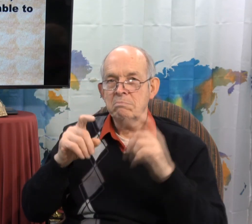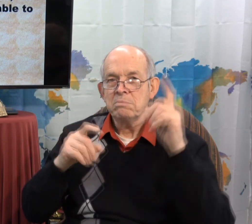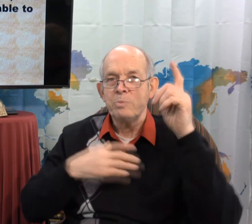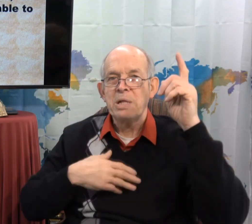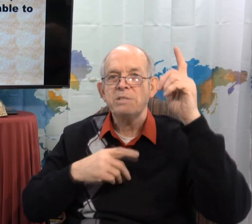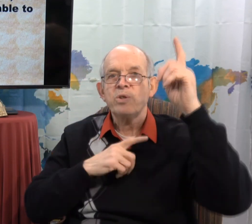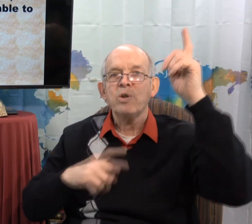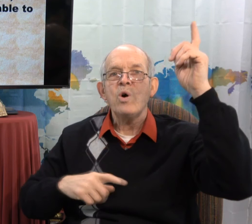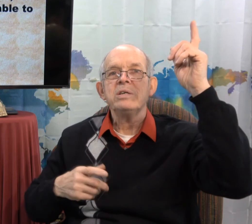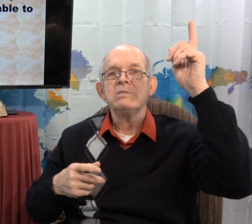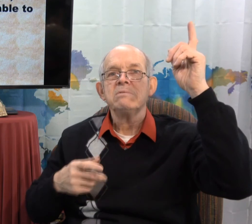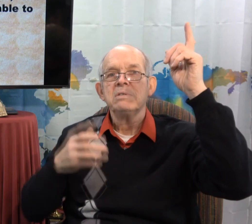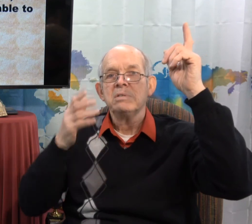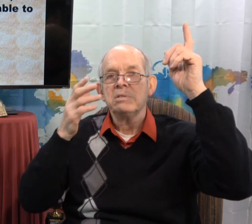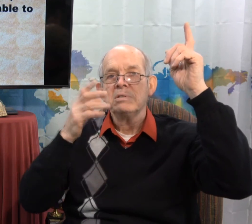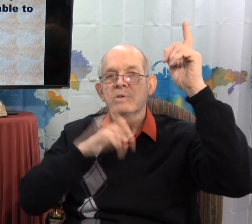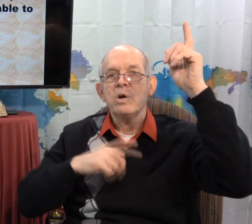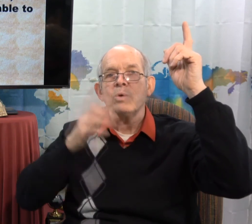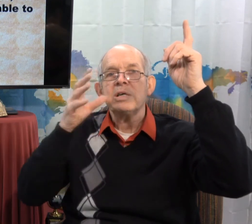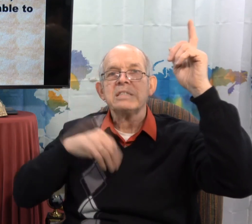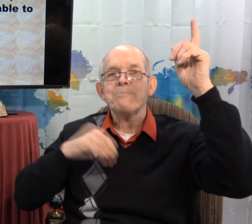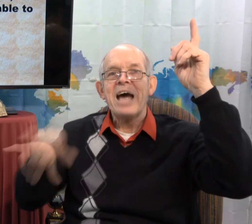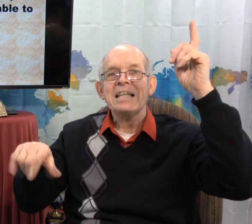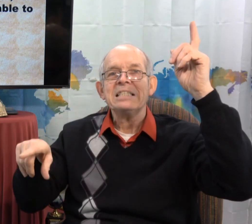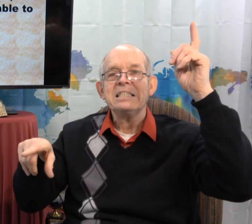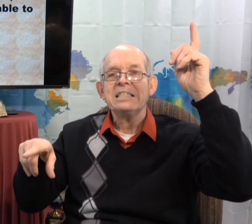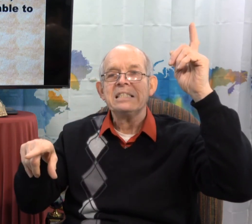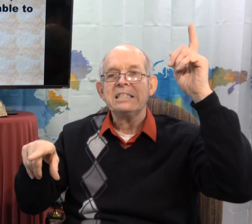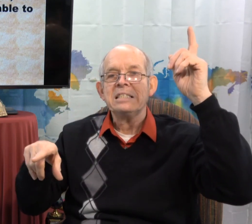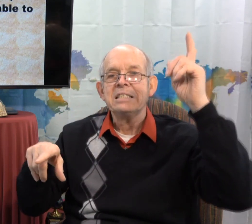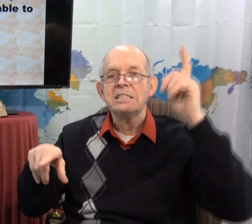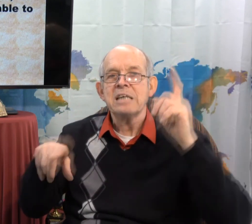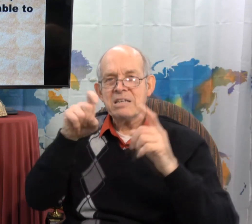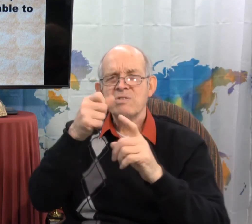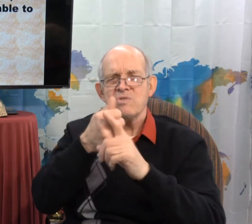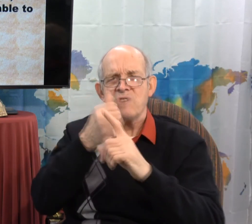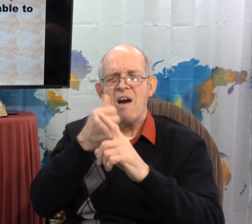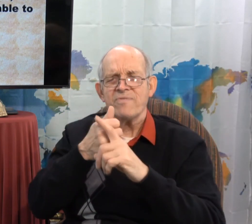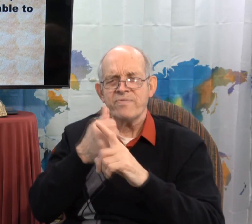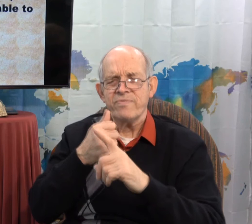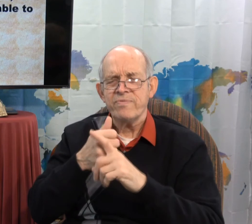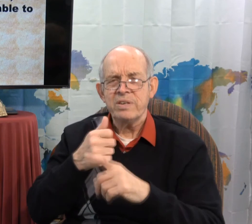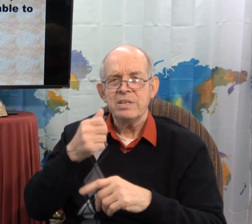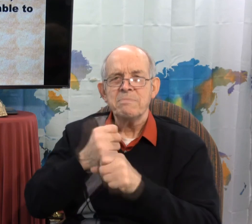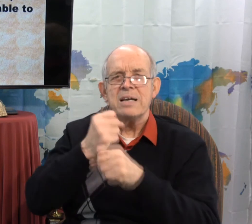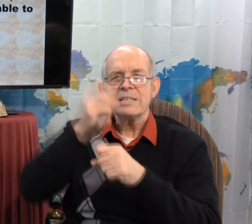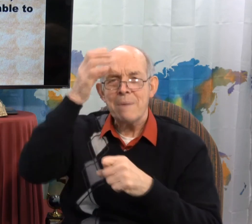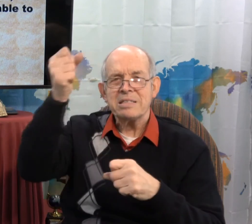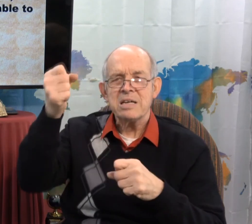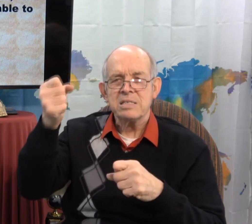to please the Lord will accept that. Up to you, God. May God make this.